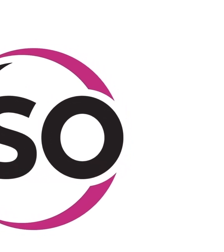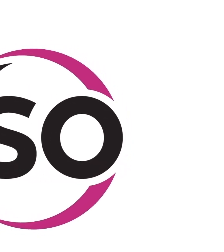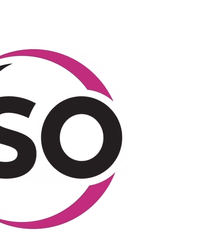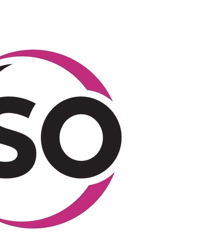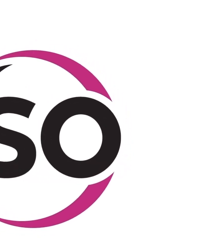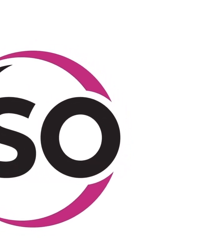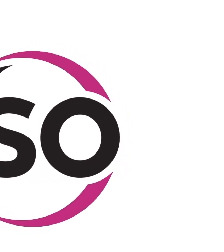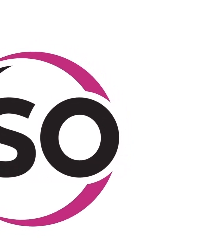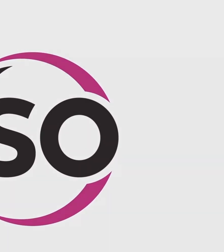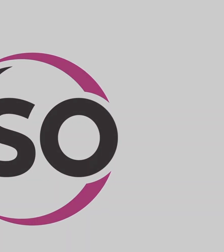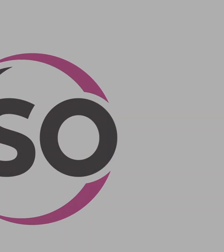VSO.